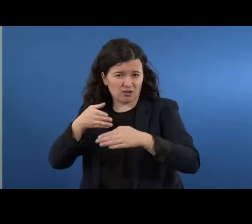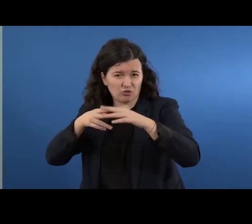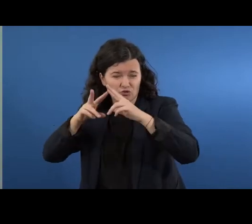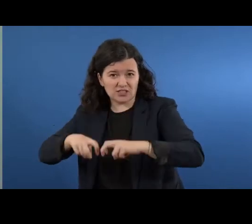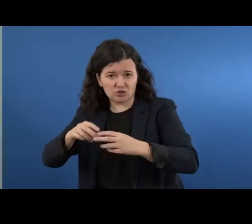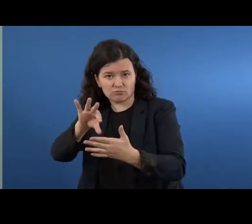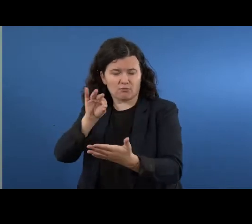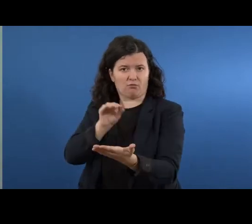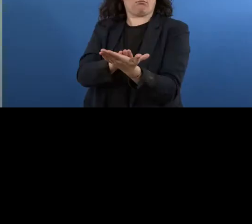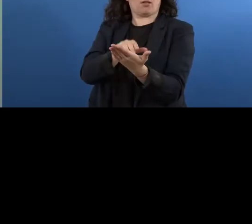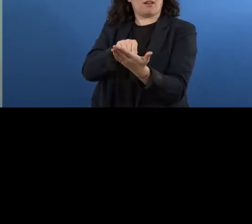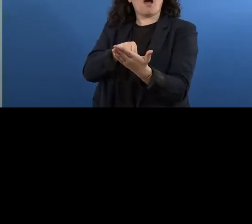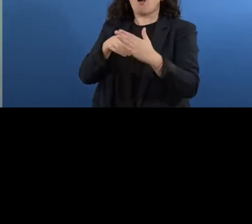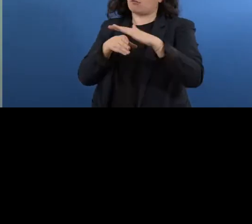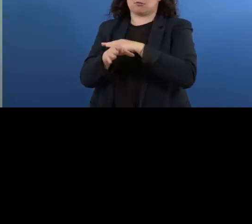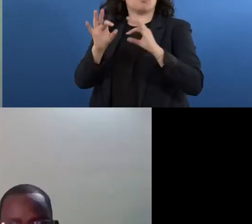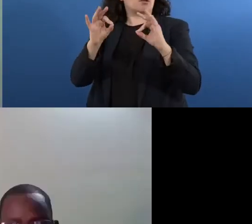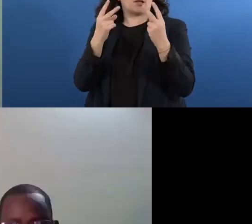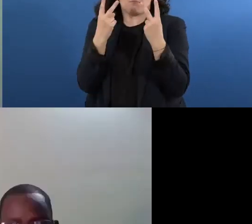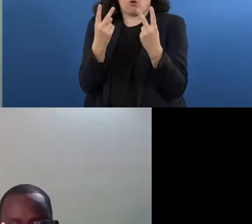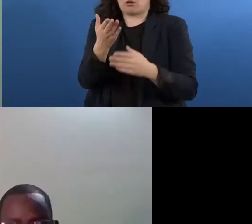accessibility, while it is essential